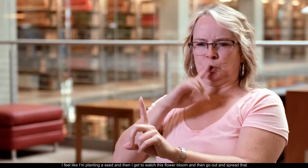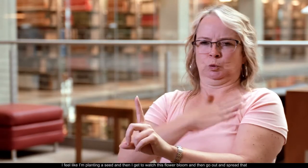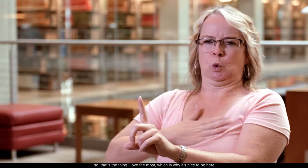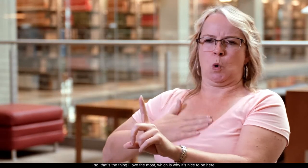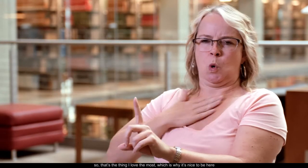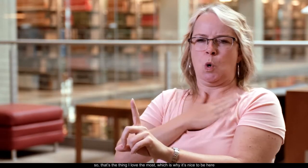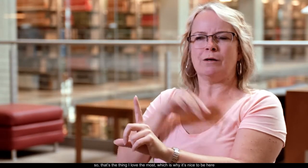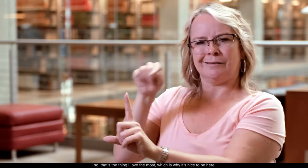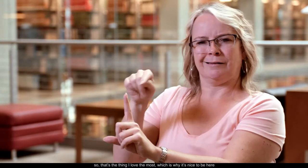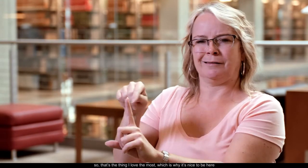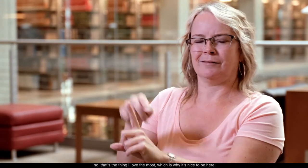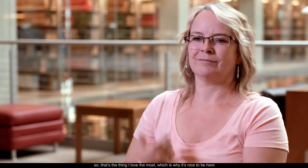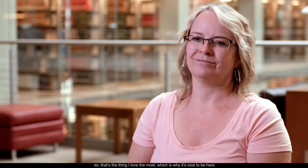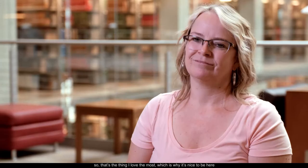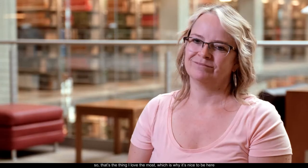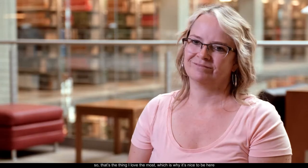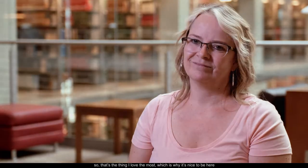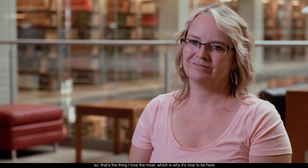that. So that's the thing I love the most which is why it's nice to be here.